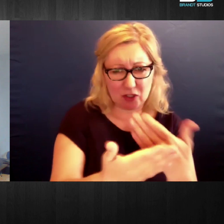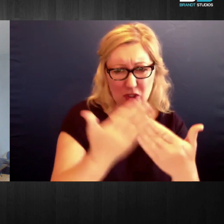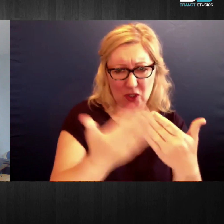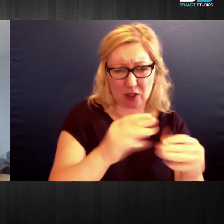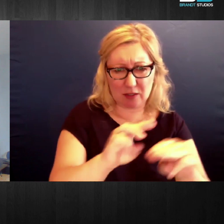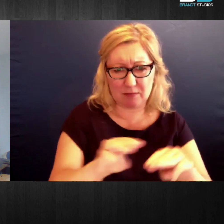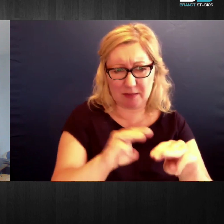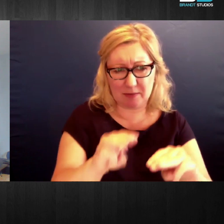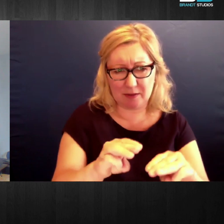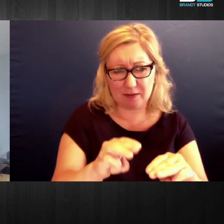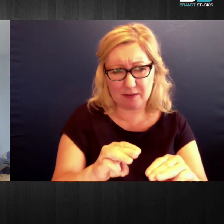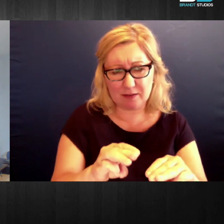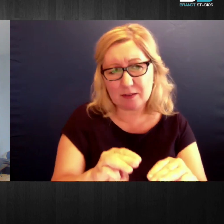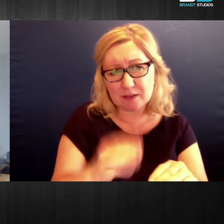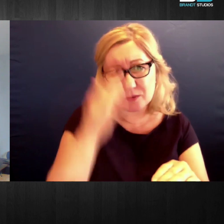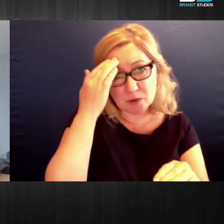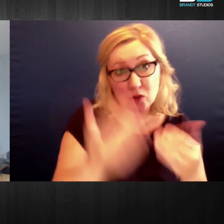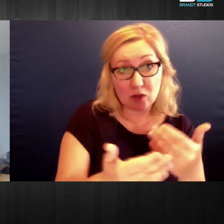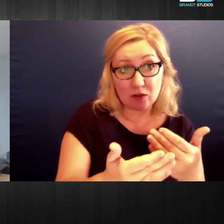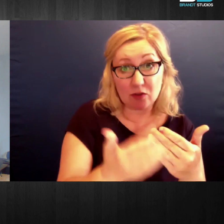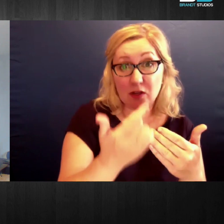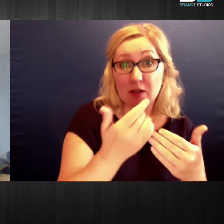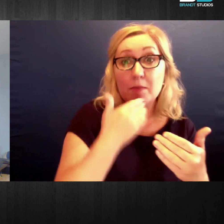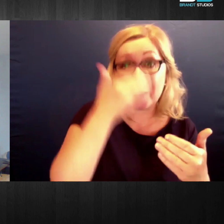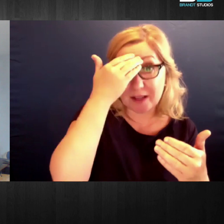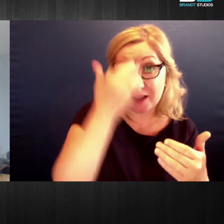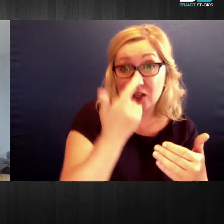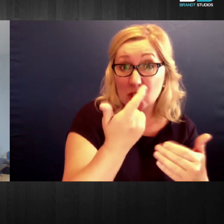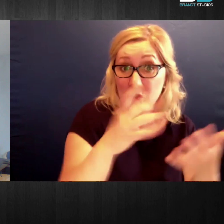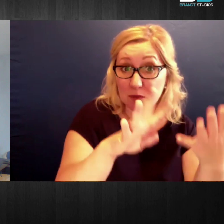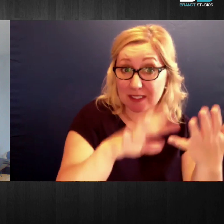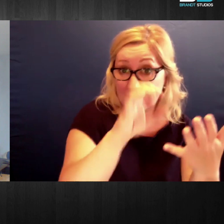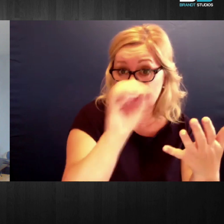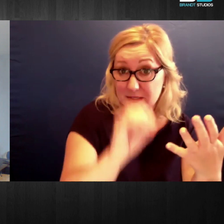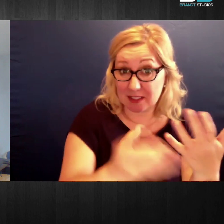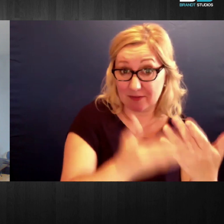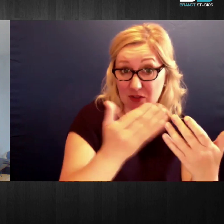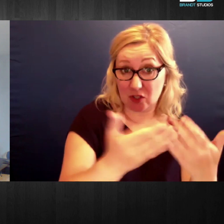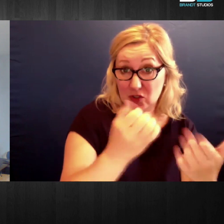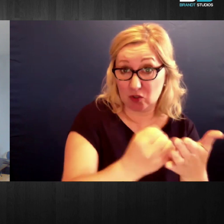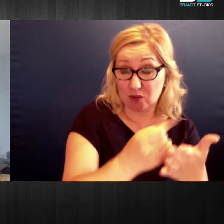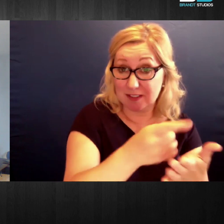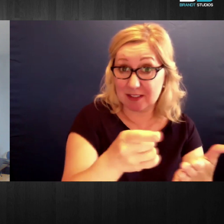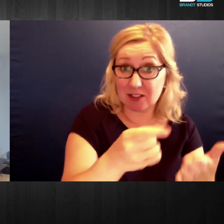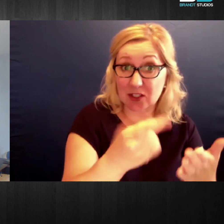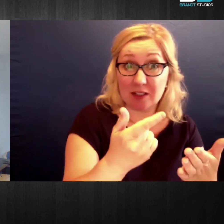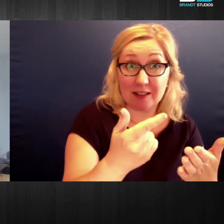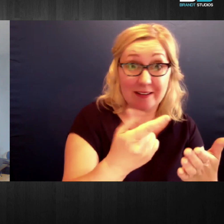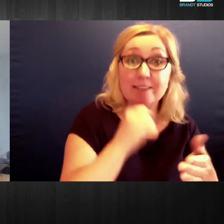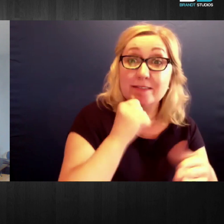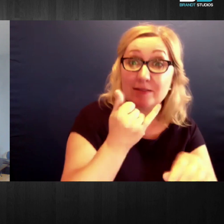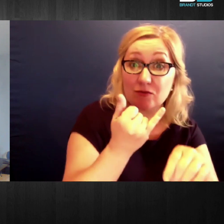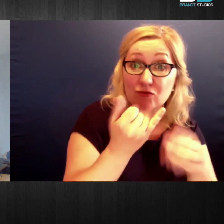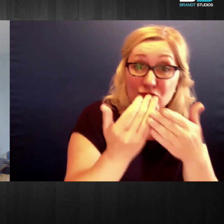students hadn't read a book in a year. And a similar study done in Ireland by the National Literary Trust showed that 26% of